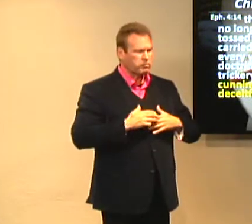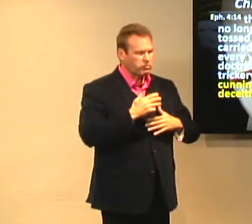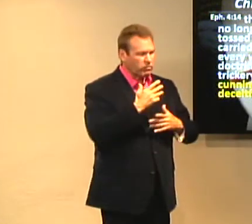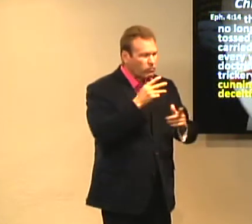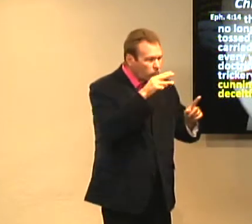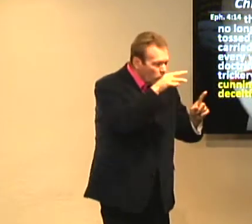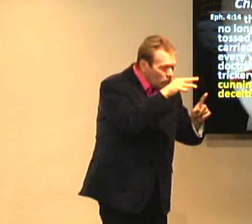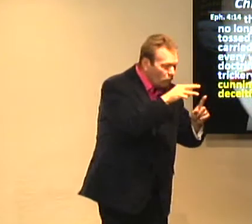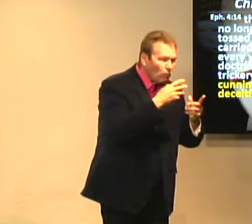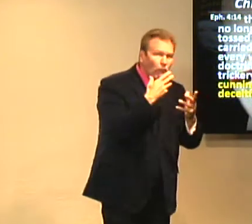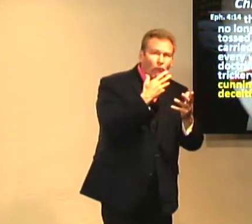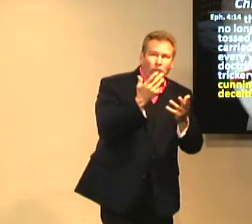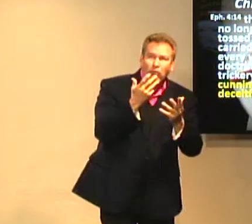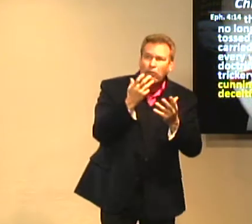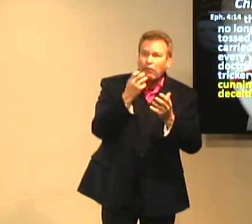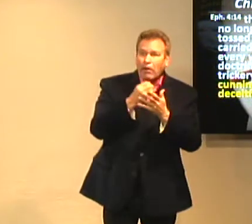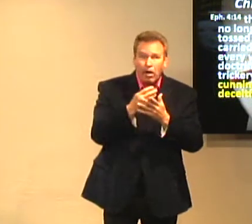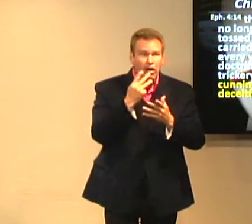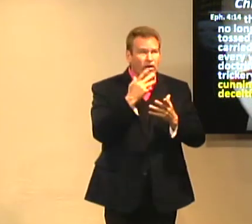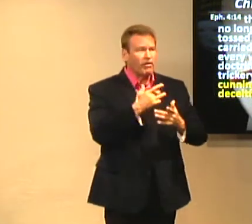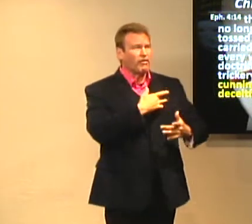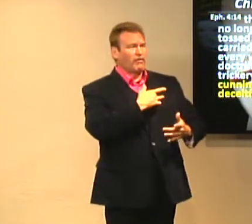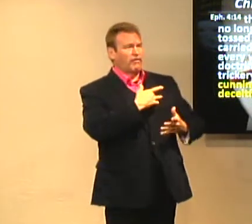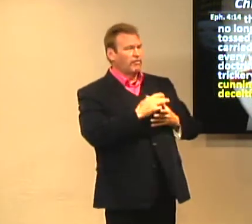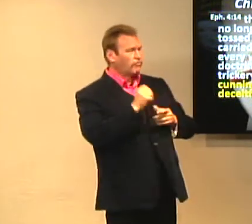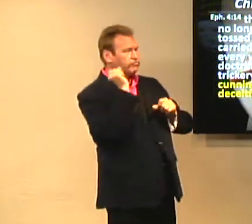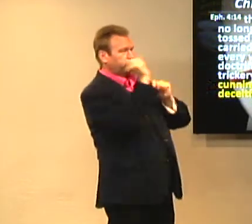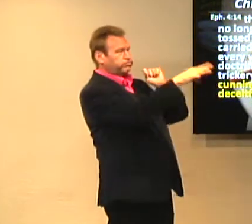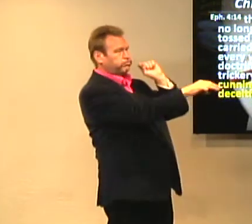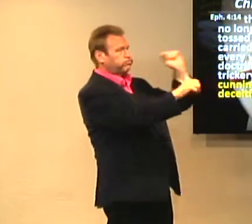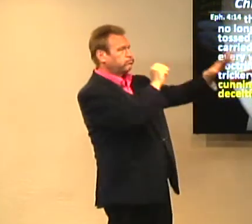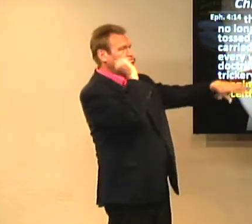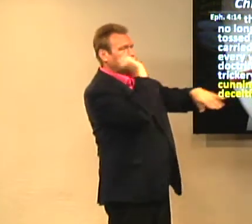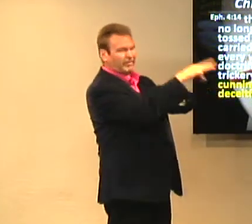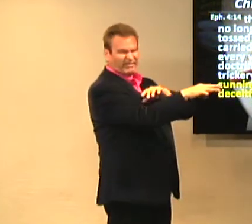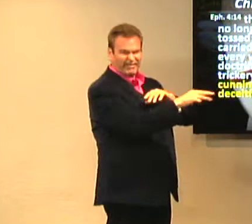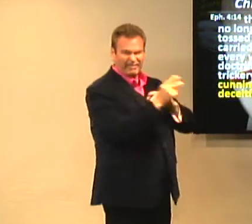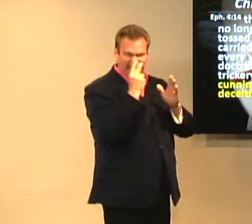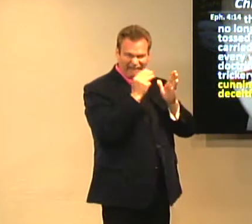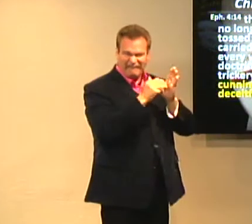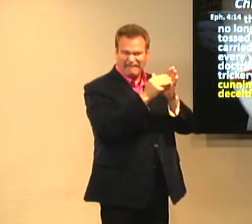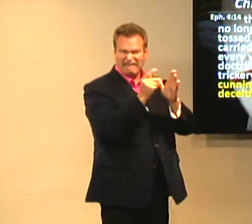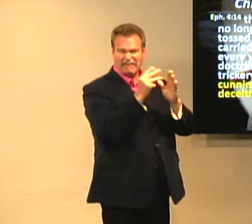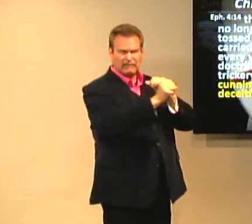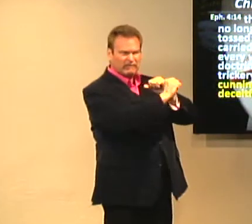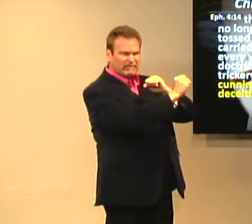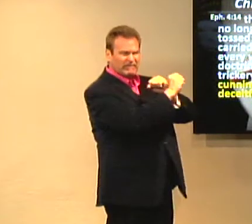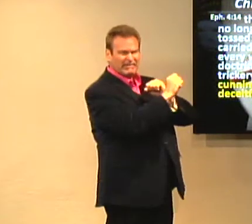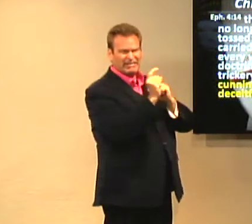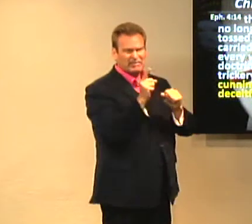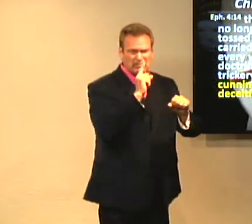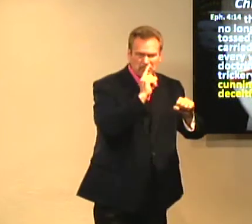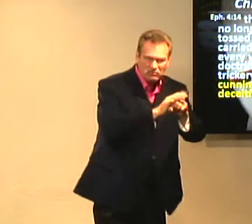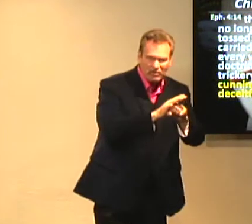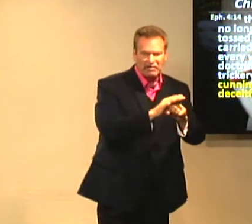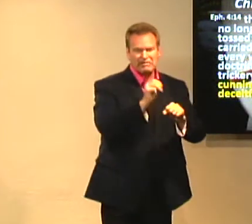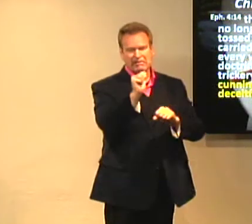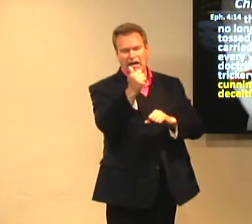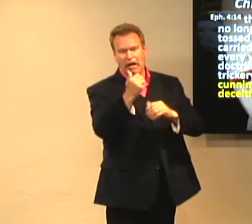send it for these children who are hungry and poor. And you're so compassionate, you started sending money to these on TV, and